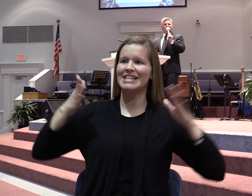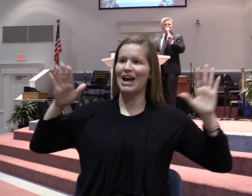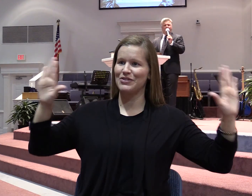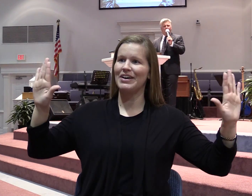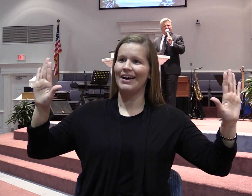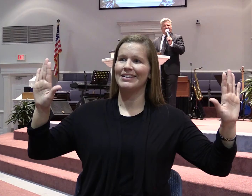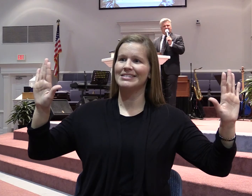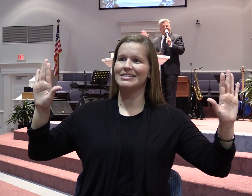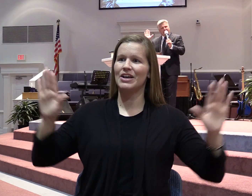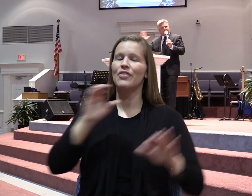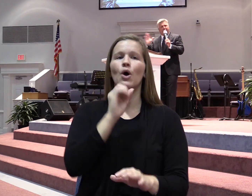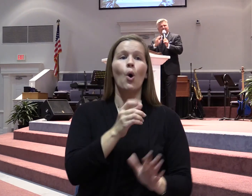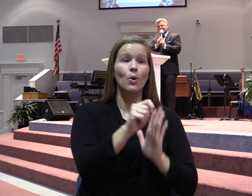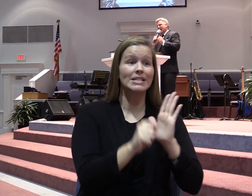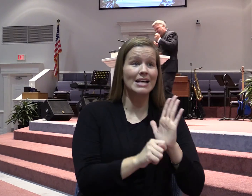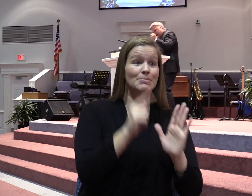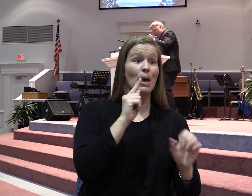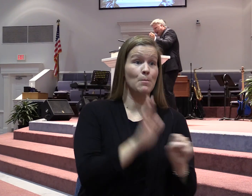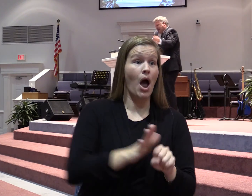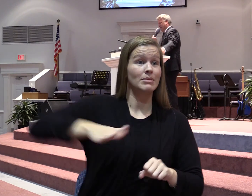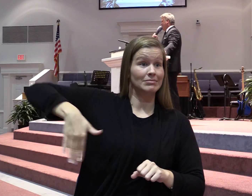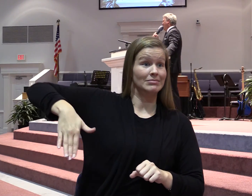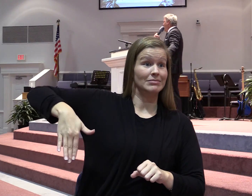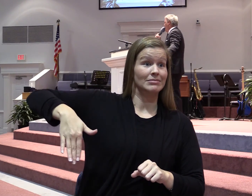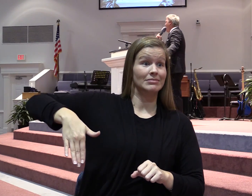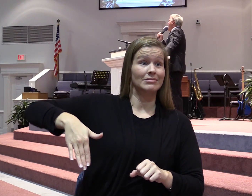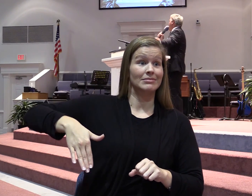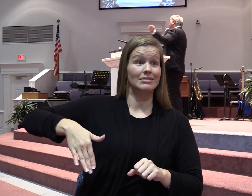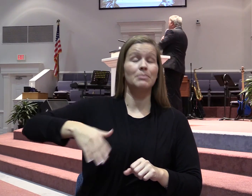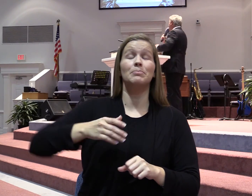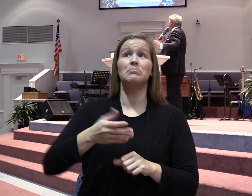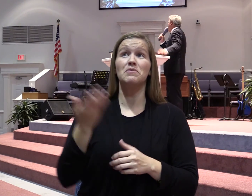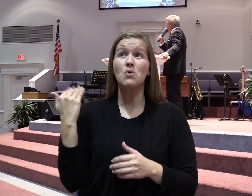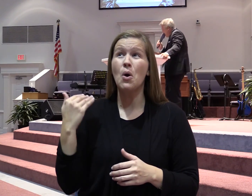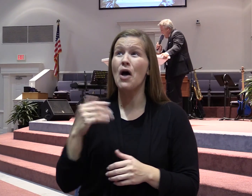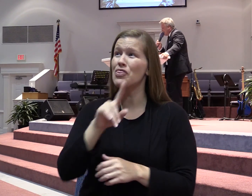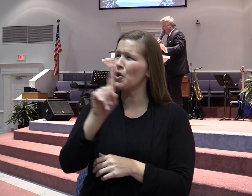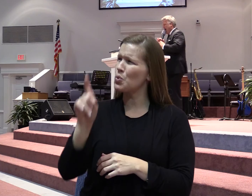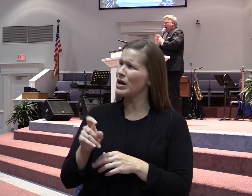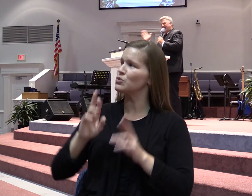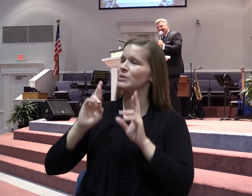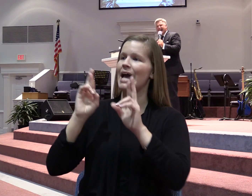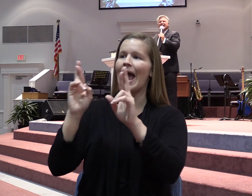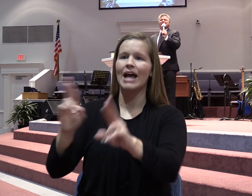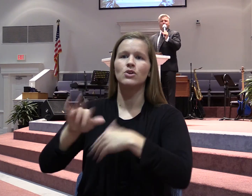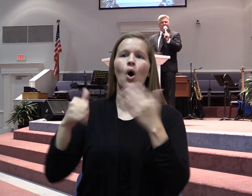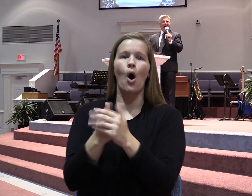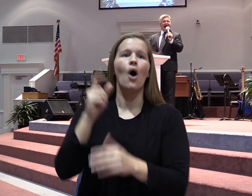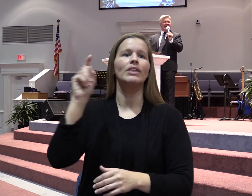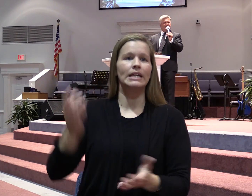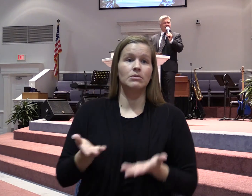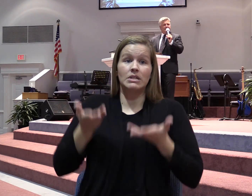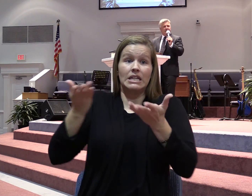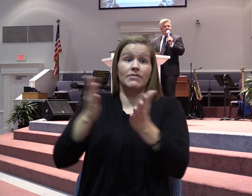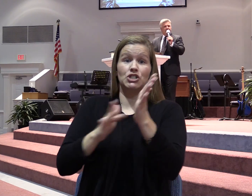That which the Old Testament had promised, the New Testament delivered. The question was answered, the need